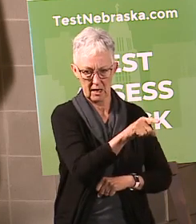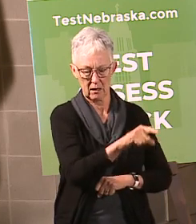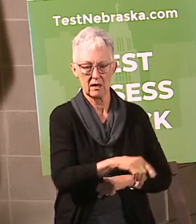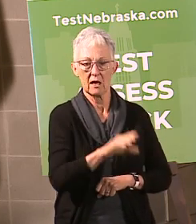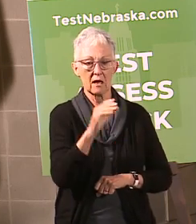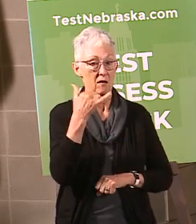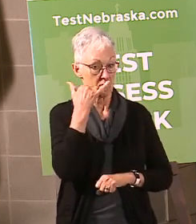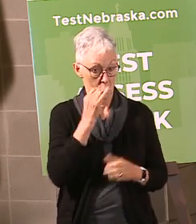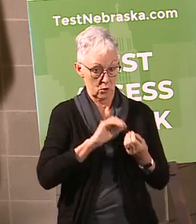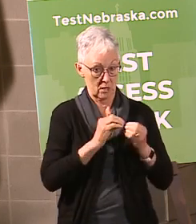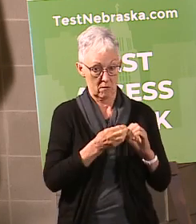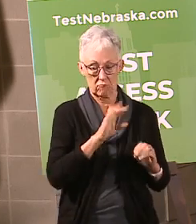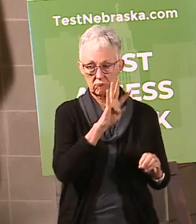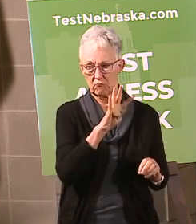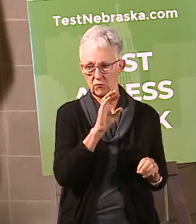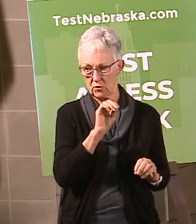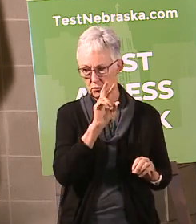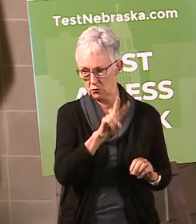code